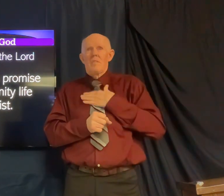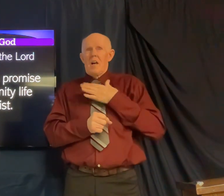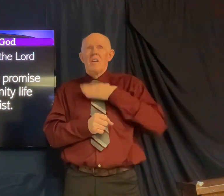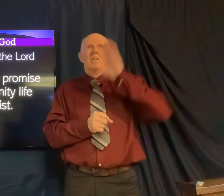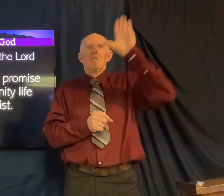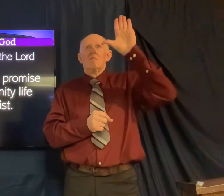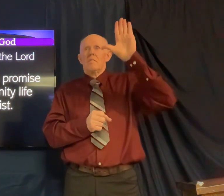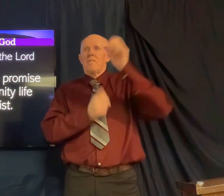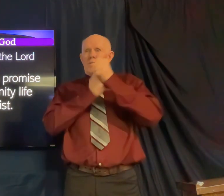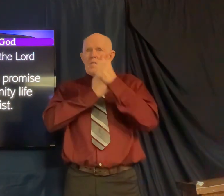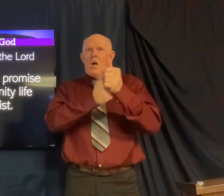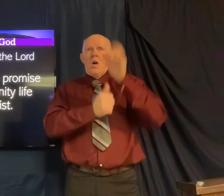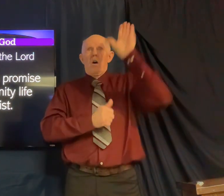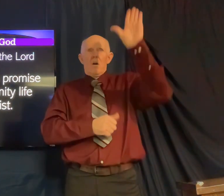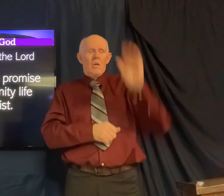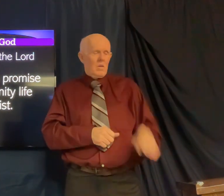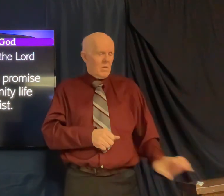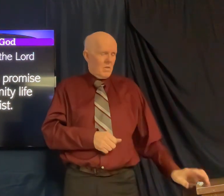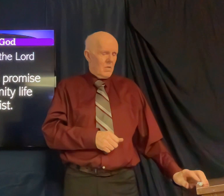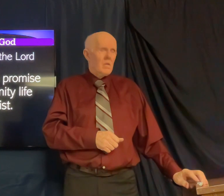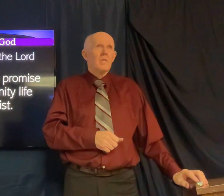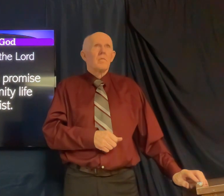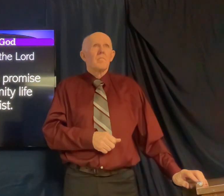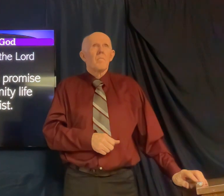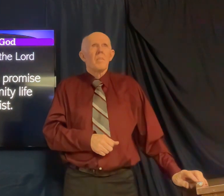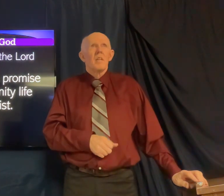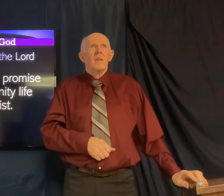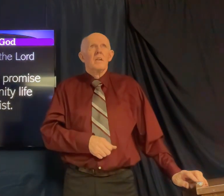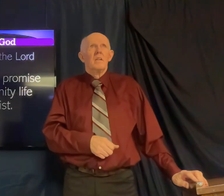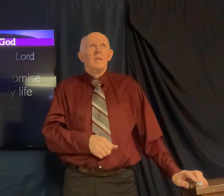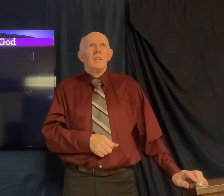can trust Him, not me, but Him.